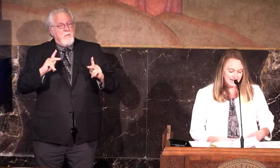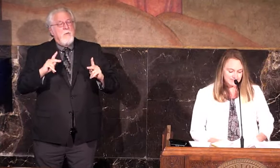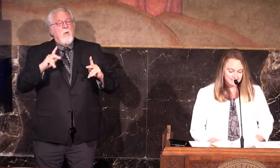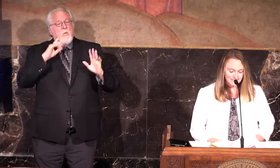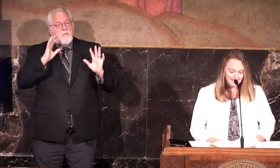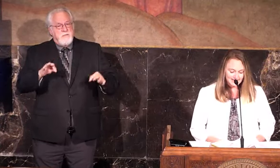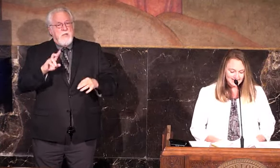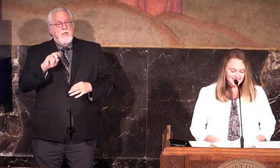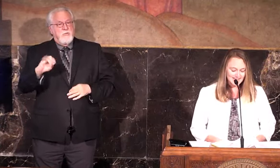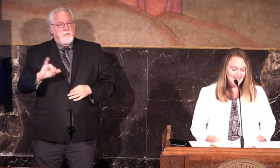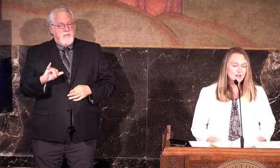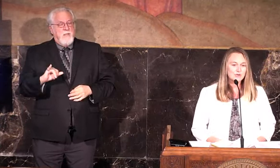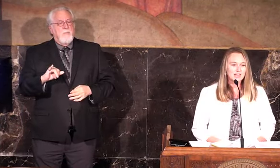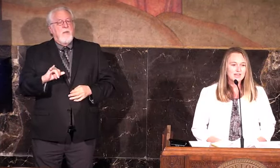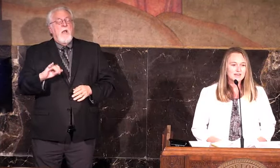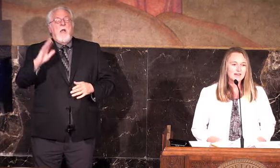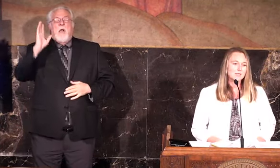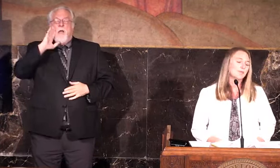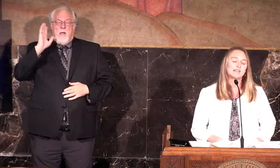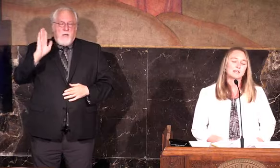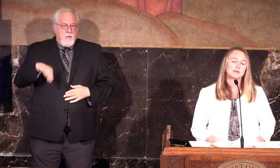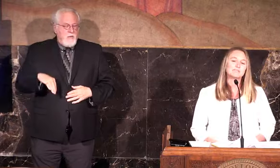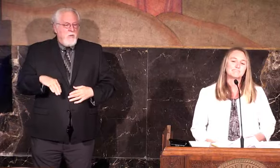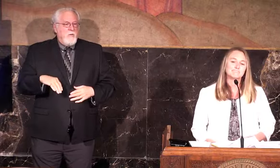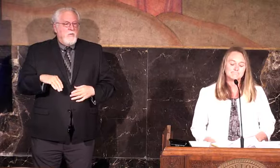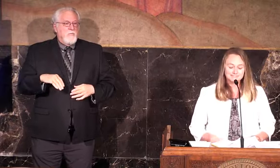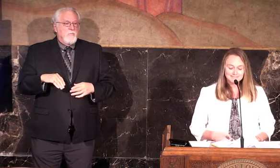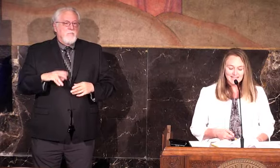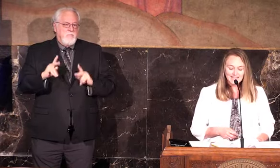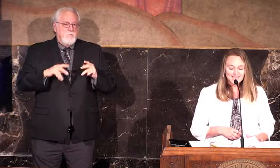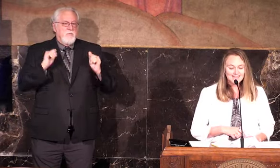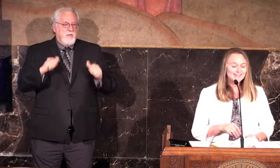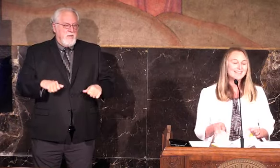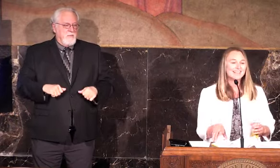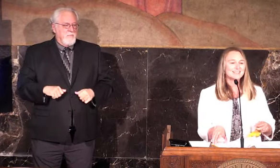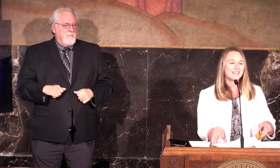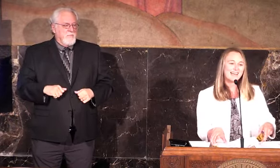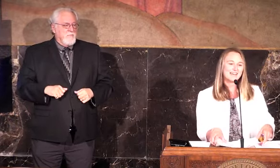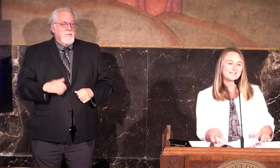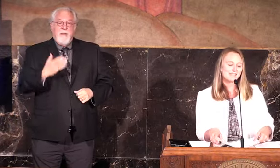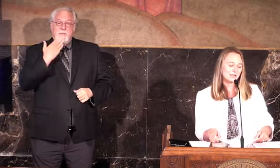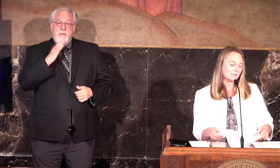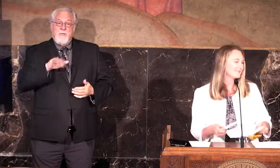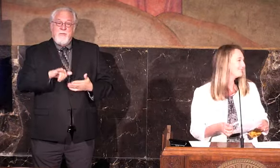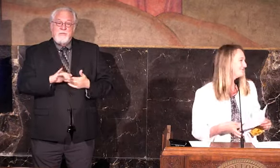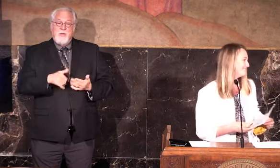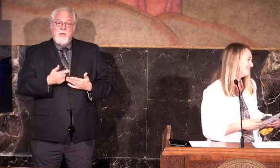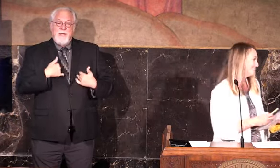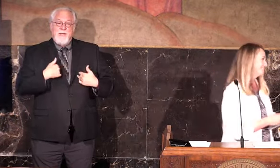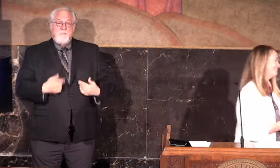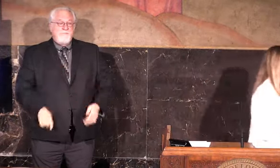the same. And I know that we can do it. And that's all I have. Thank you.